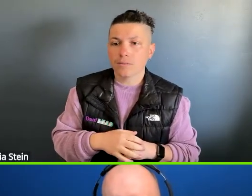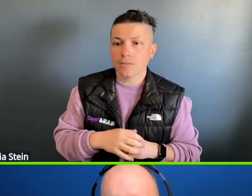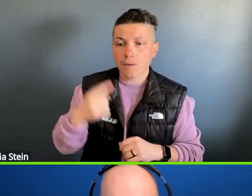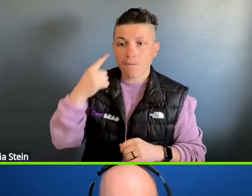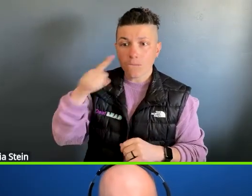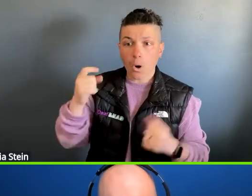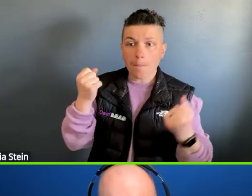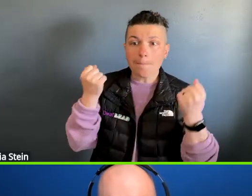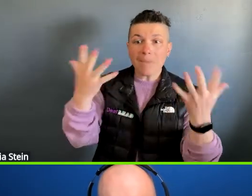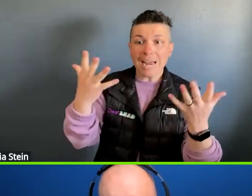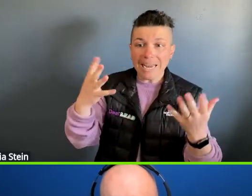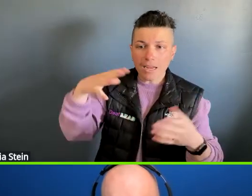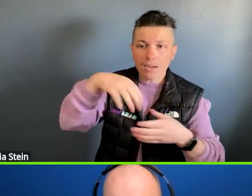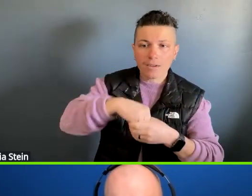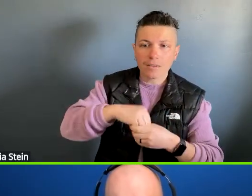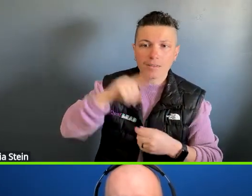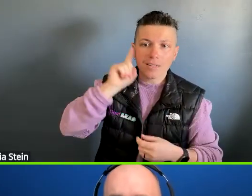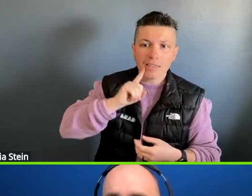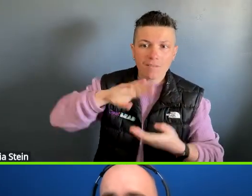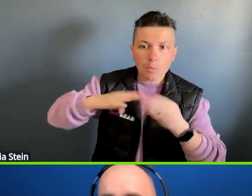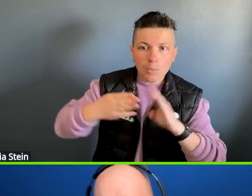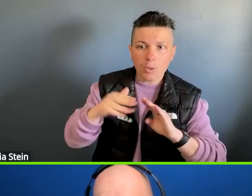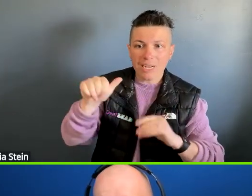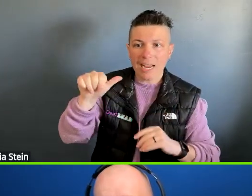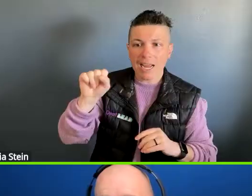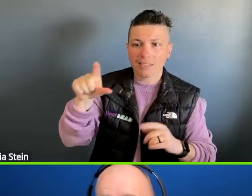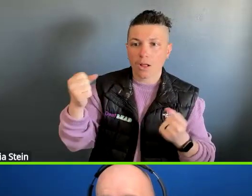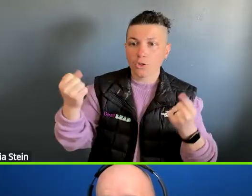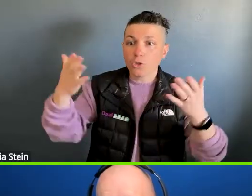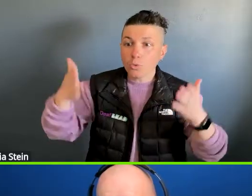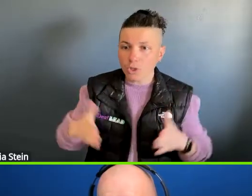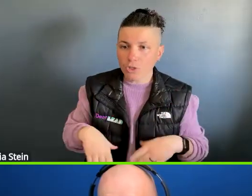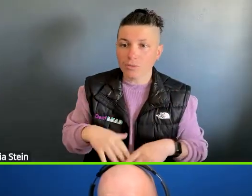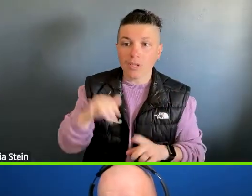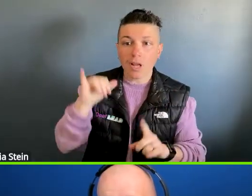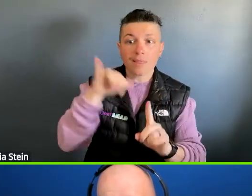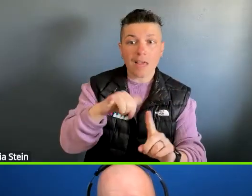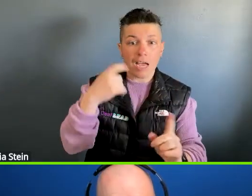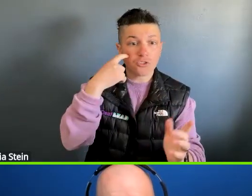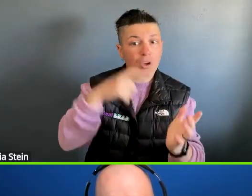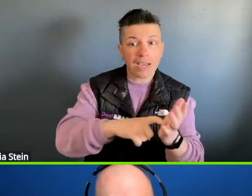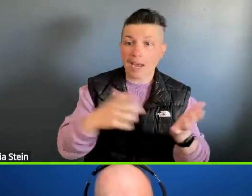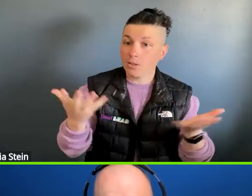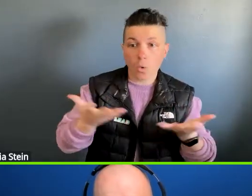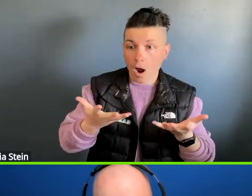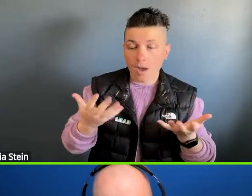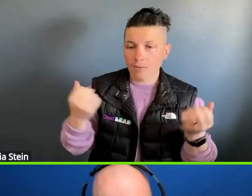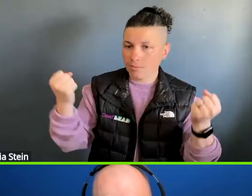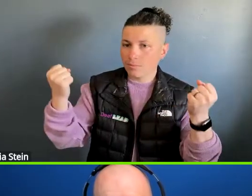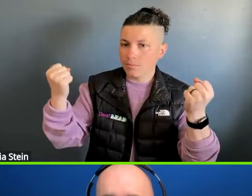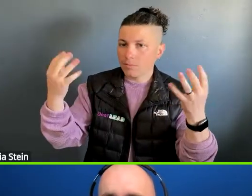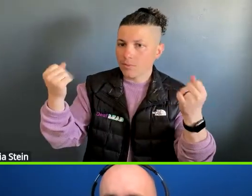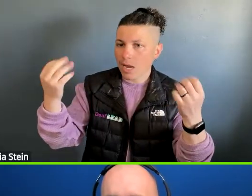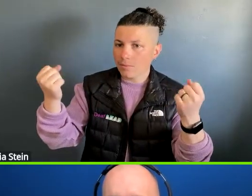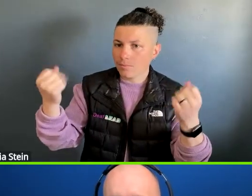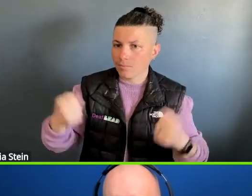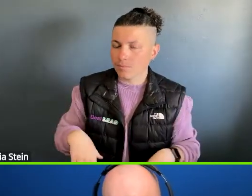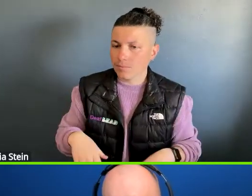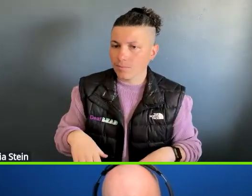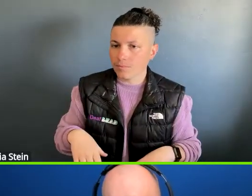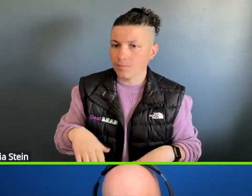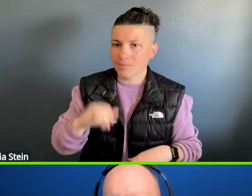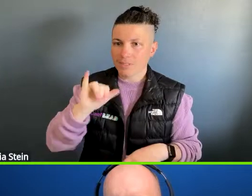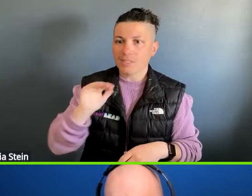text, whichever platform you decide to use that way. For many within the deaf community, we are ASL users, and we wanted